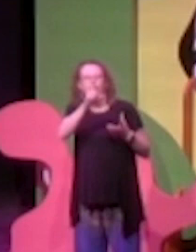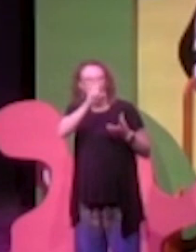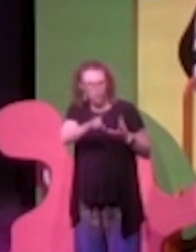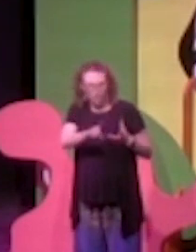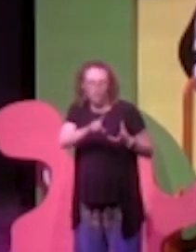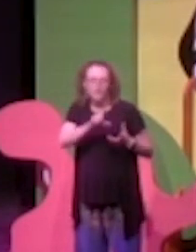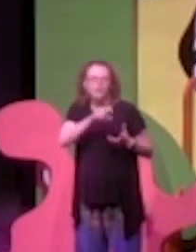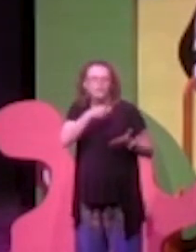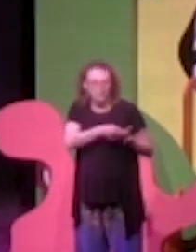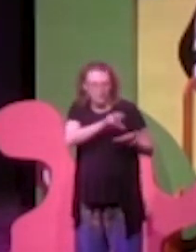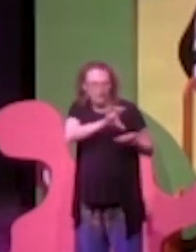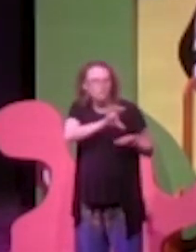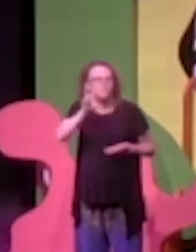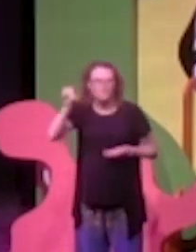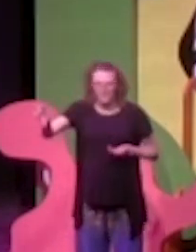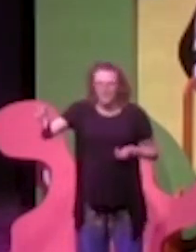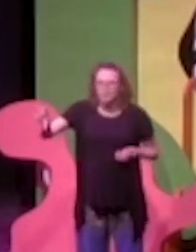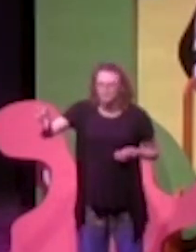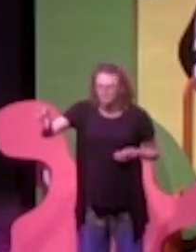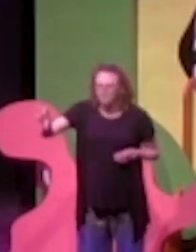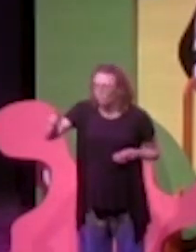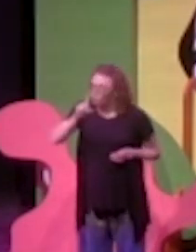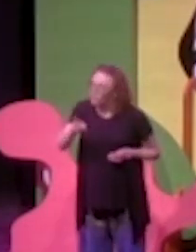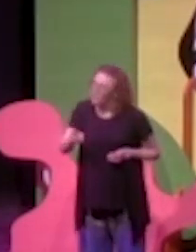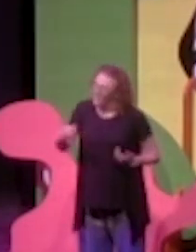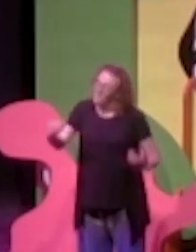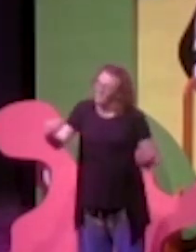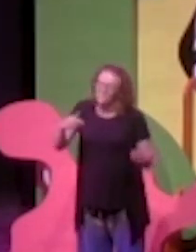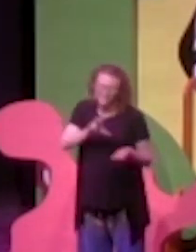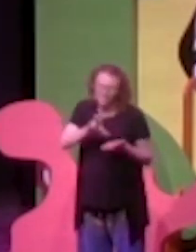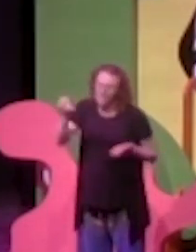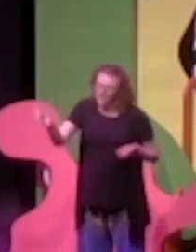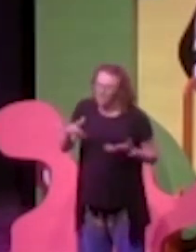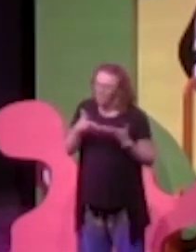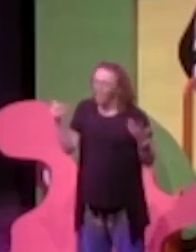invested in relief funds for the arts. We had